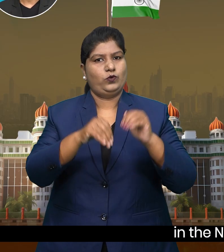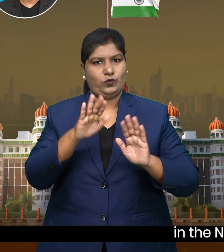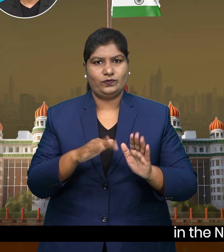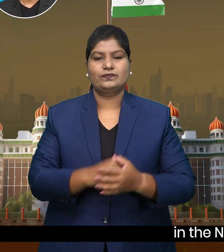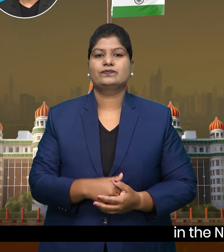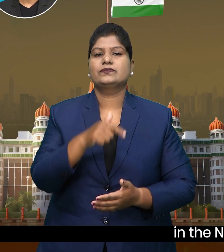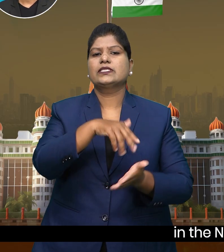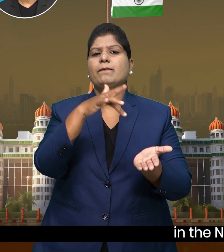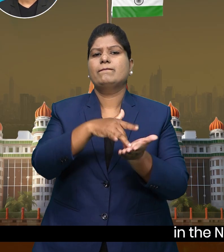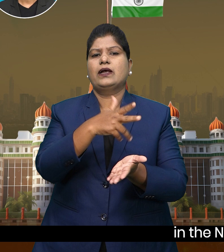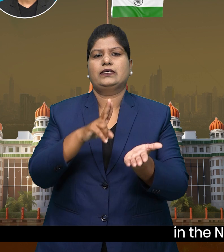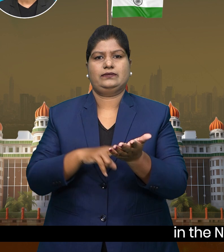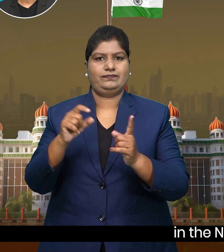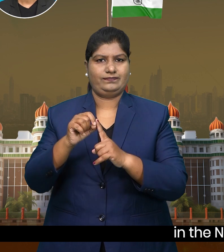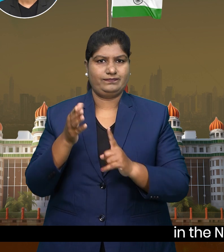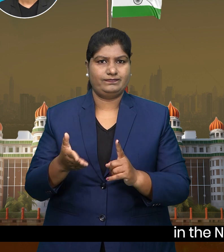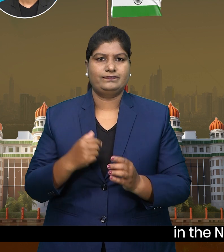in the Nagar Panchayat.